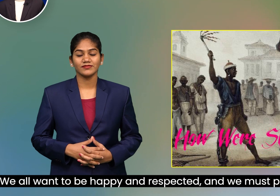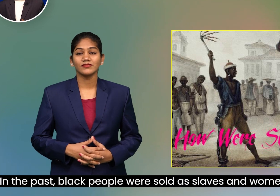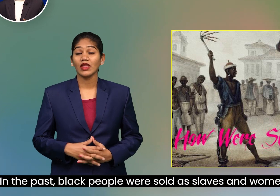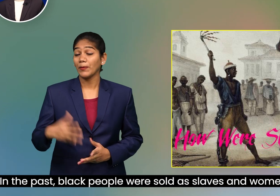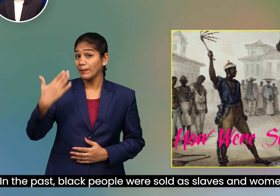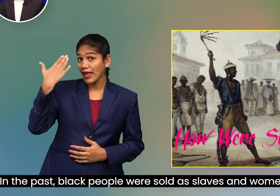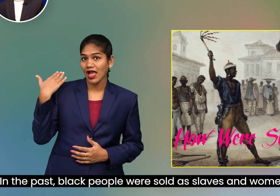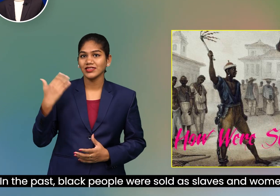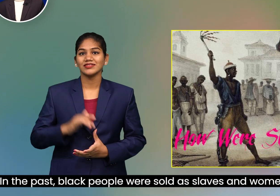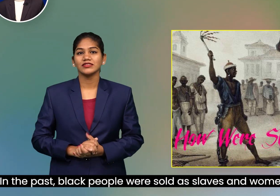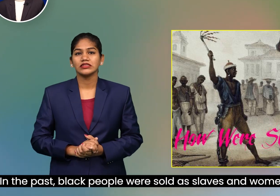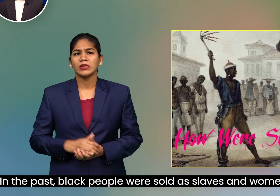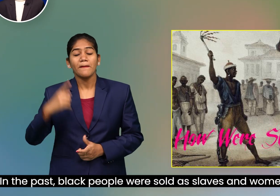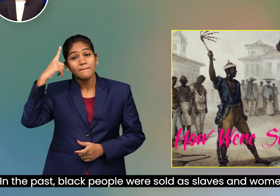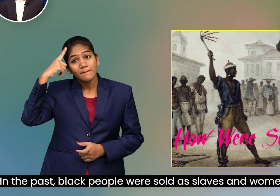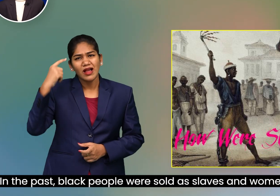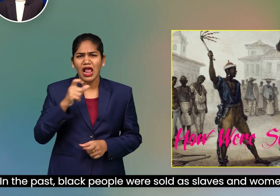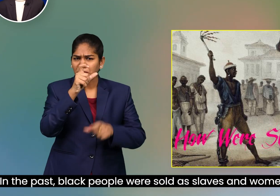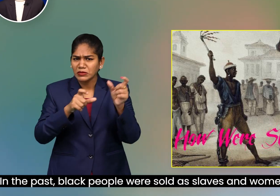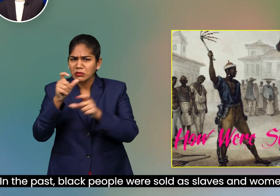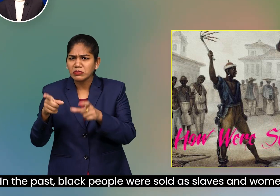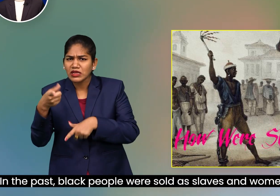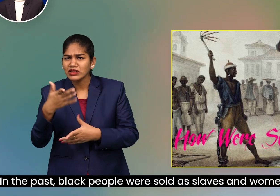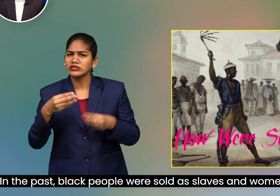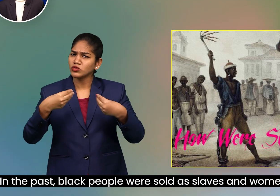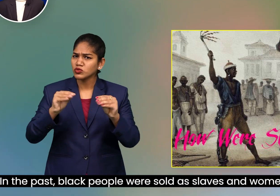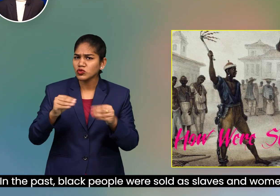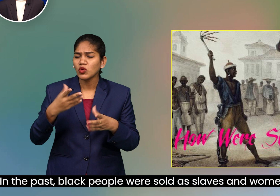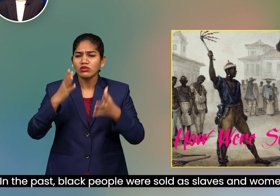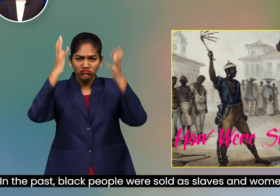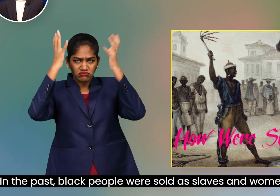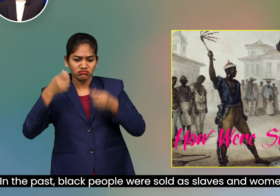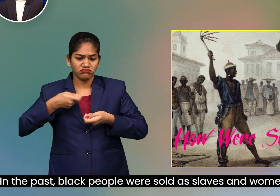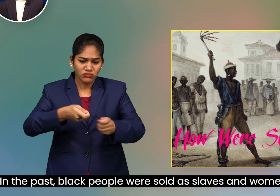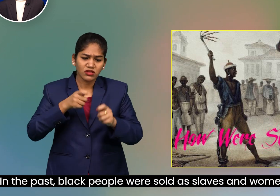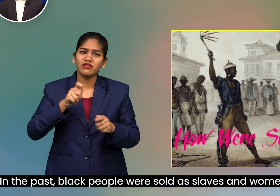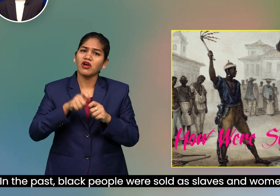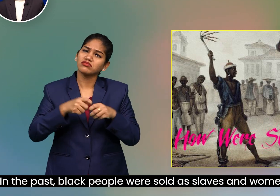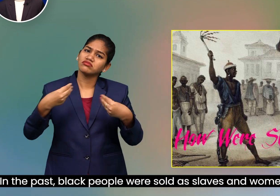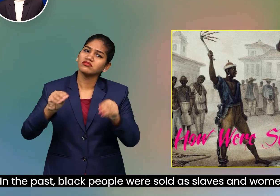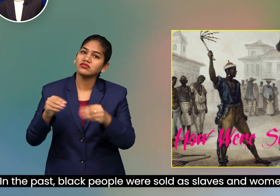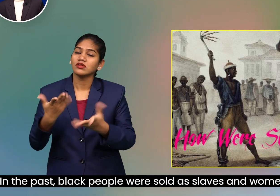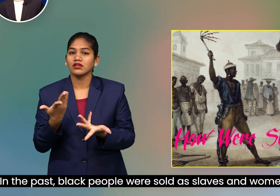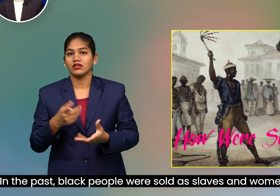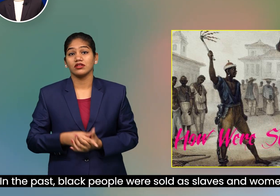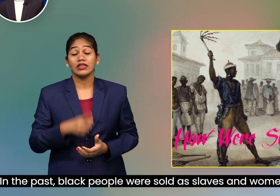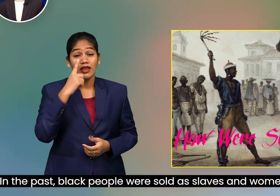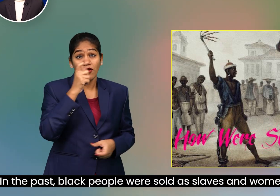In the past, black people were sold as slaves, and women could not